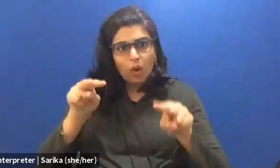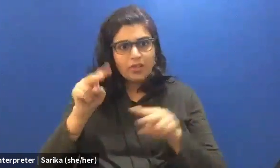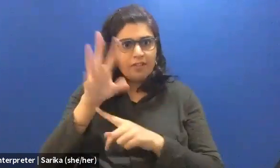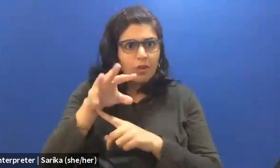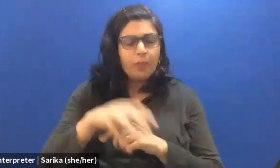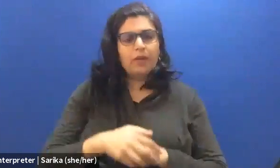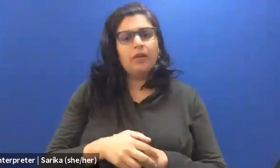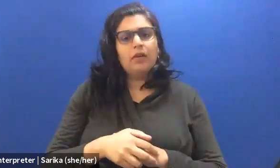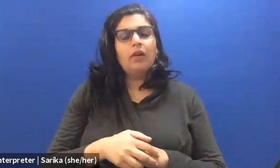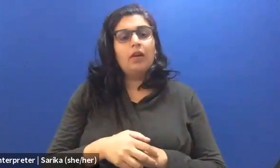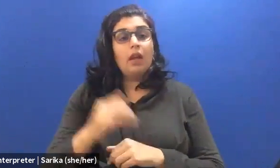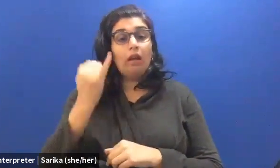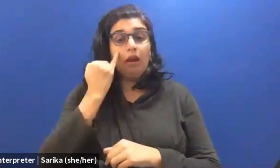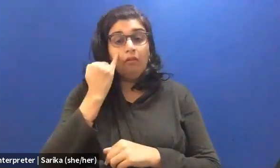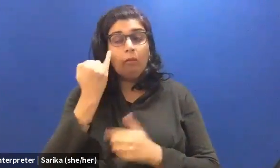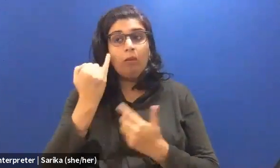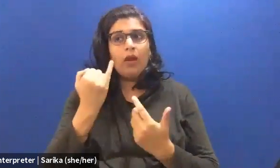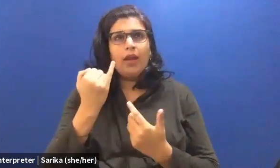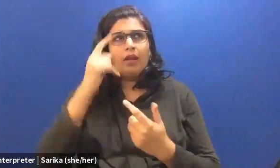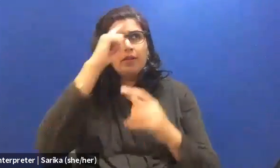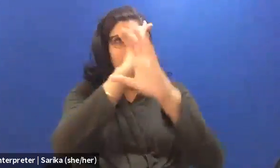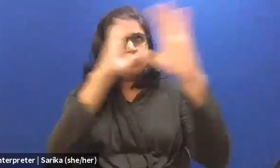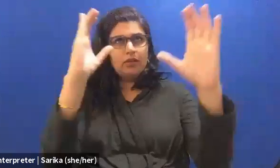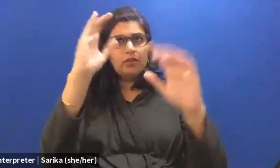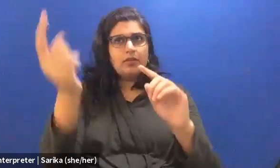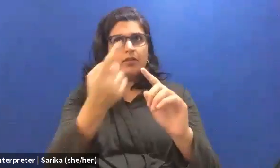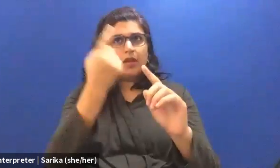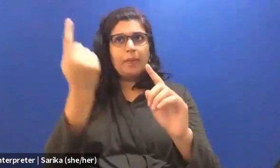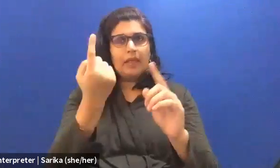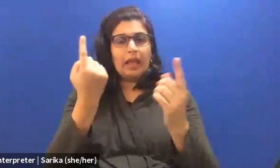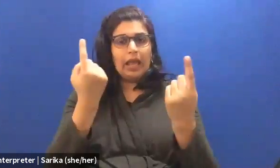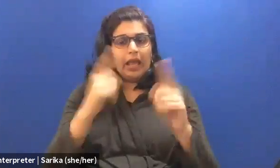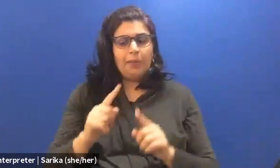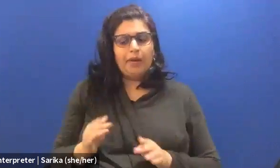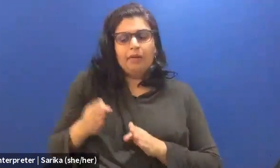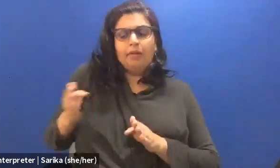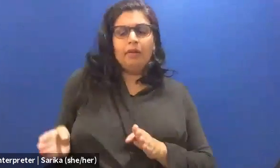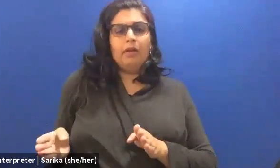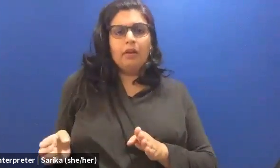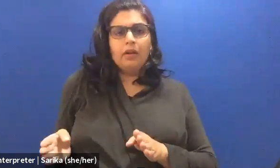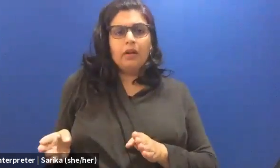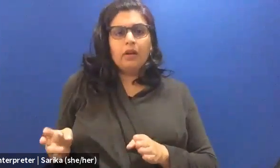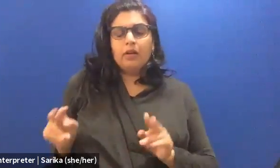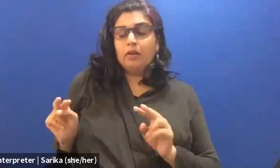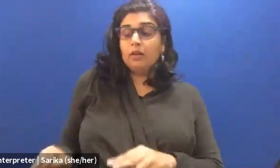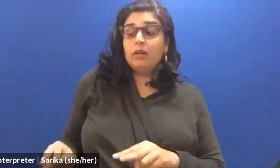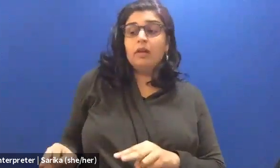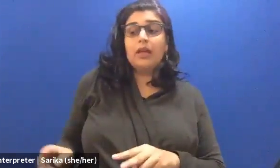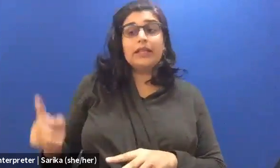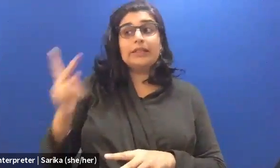you know, if we think of something happening right next to us or what we can see and